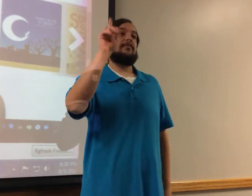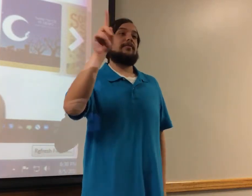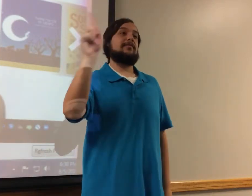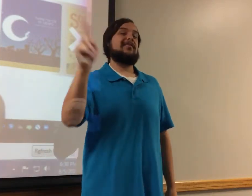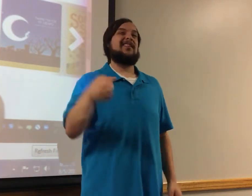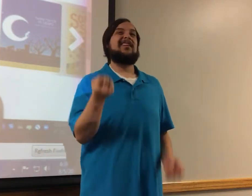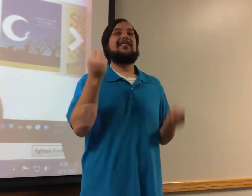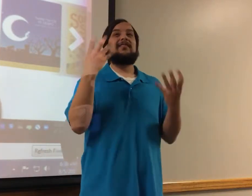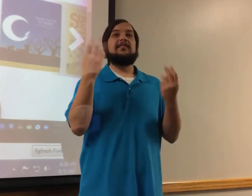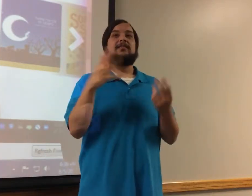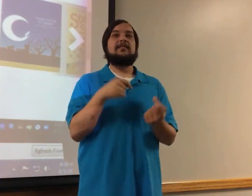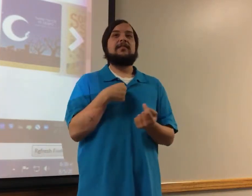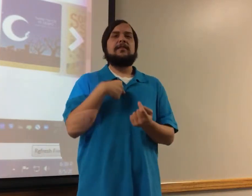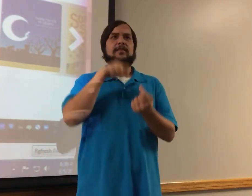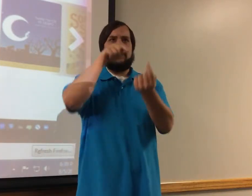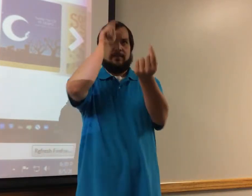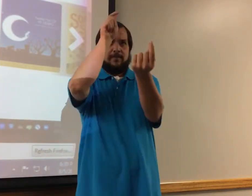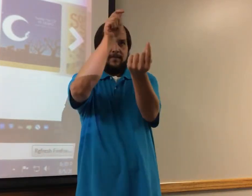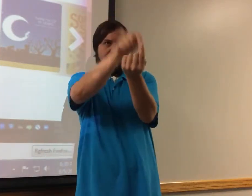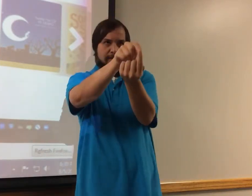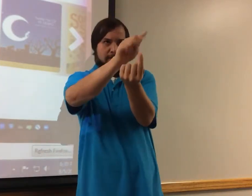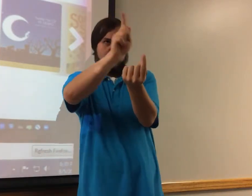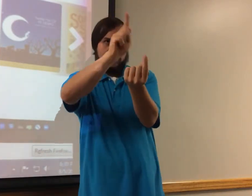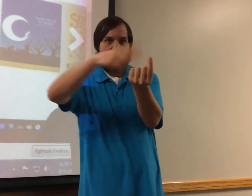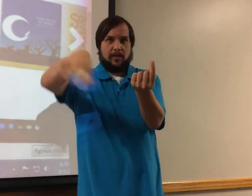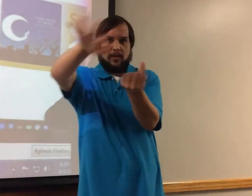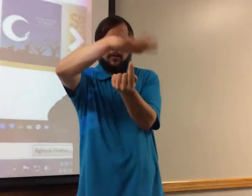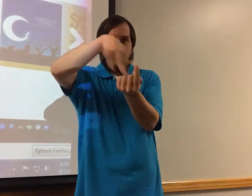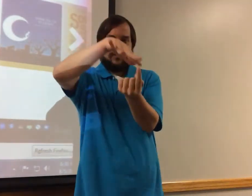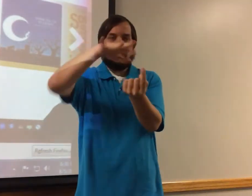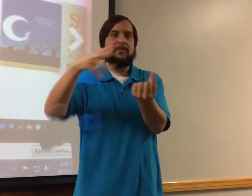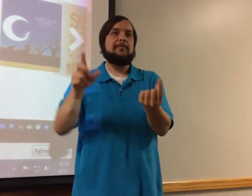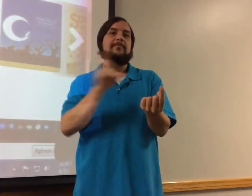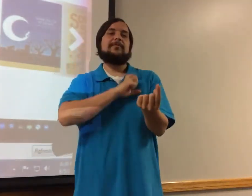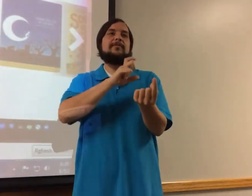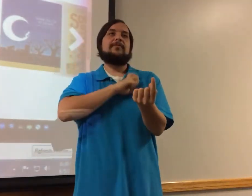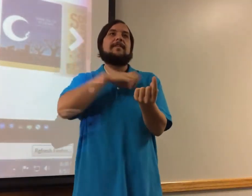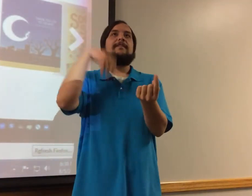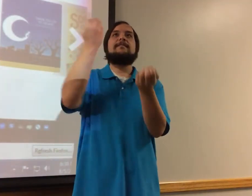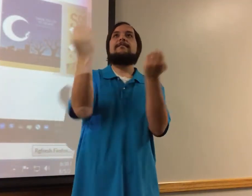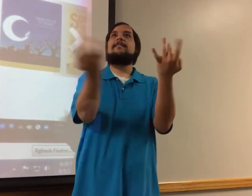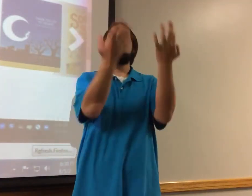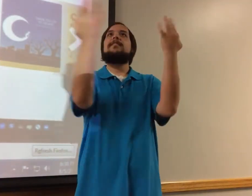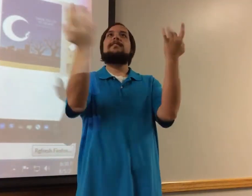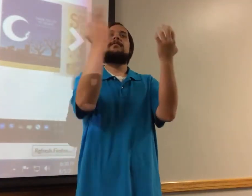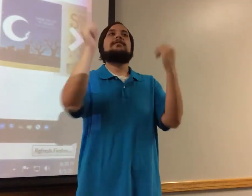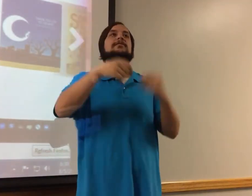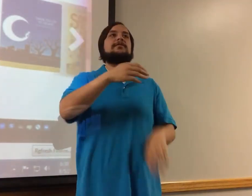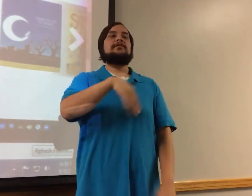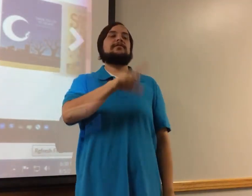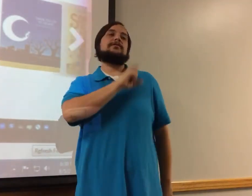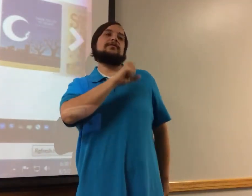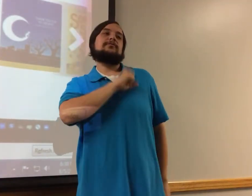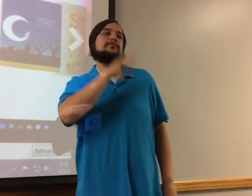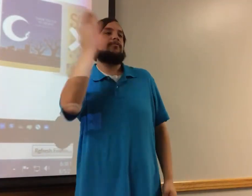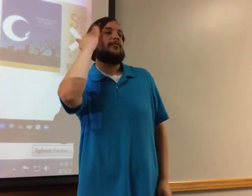they will have an identification location, and so at least the police or the fire or the sheriff will